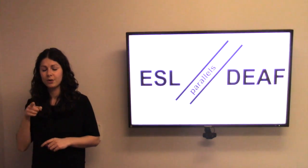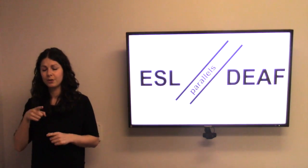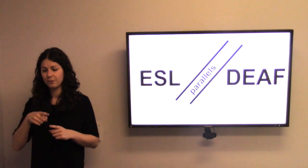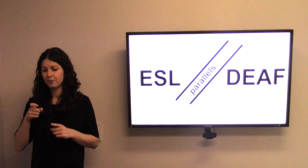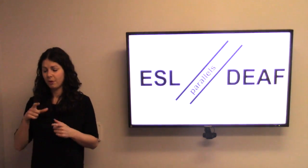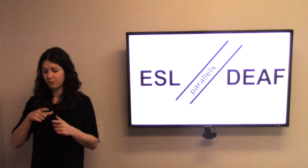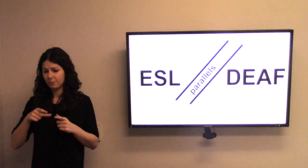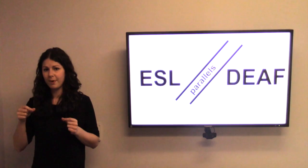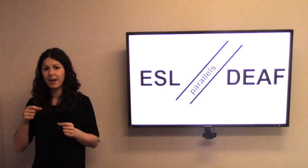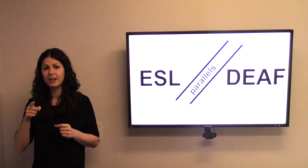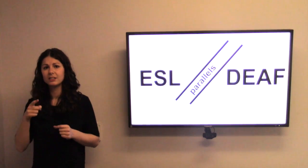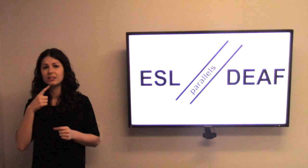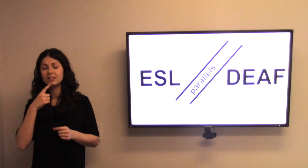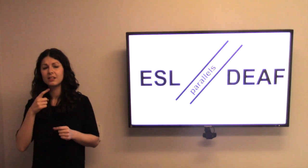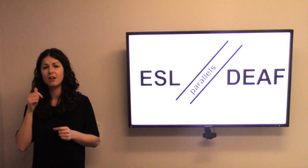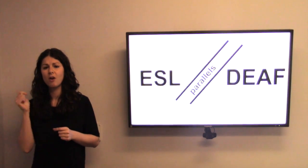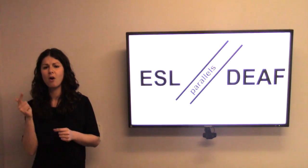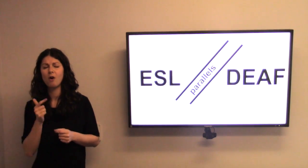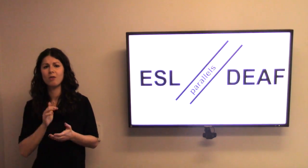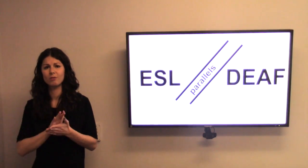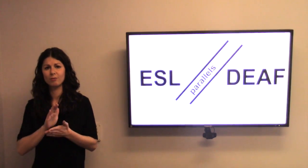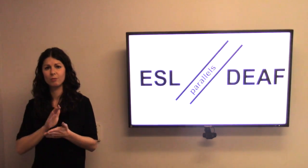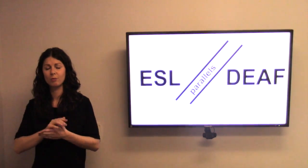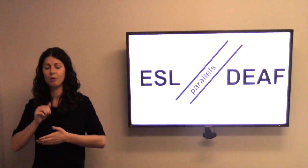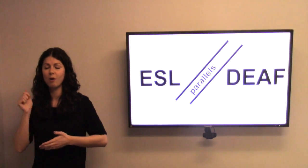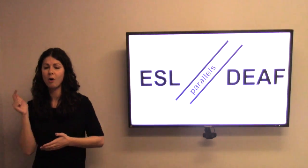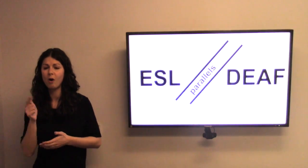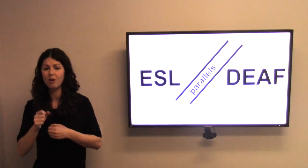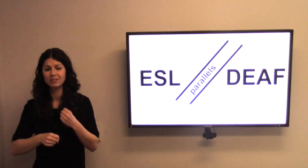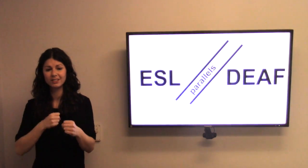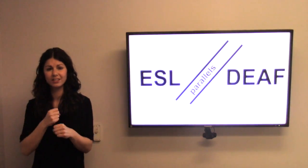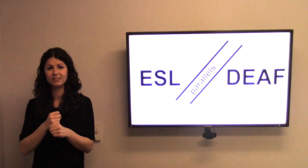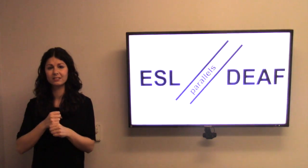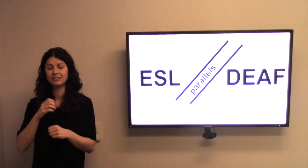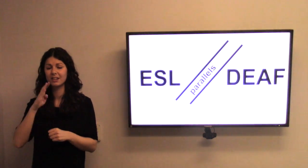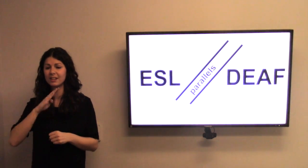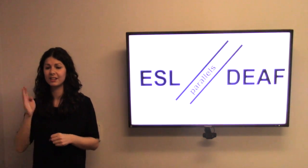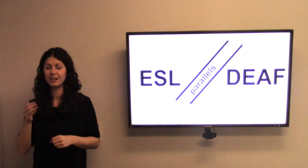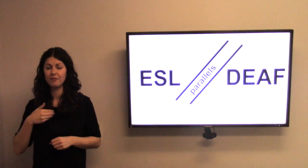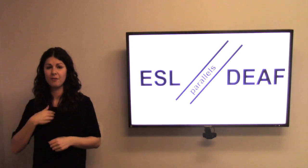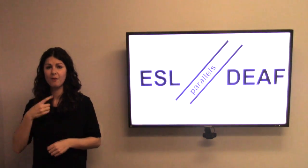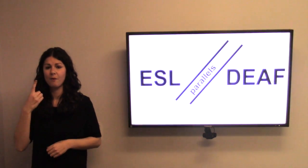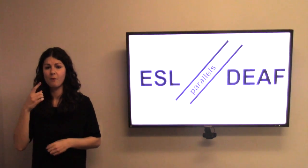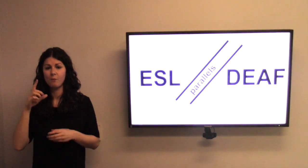One international student from Japan said that in all her years of schooling, she never had one friend.